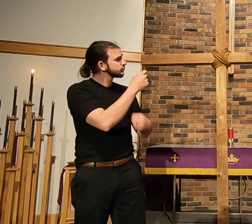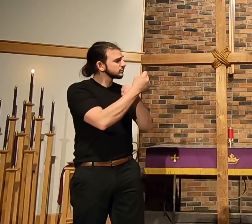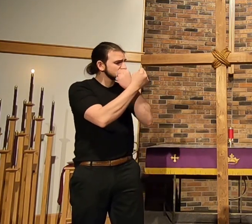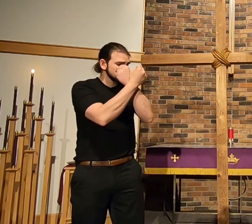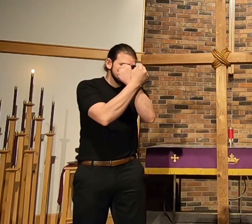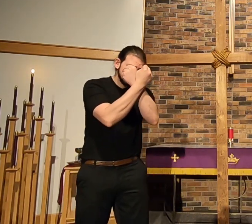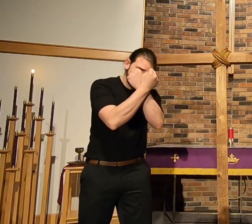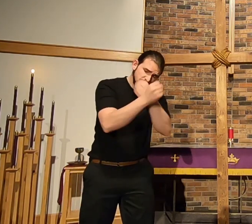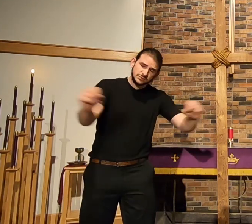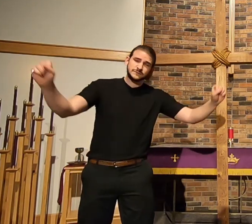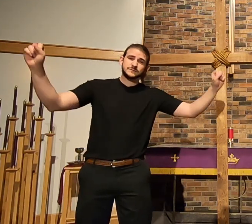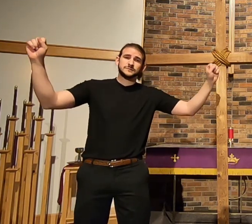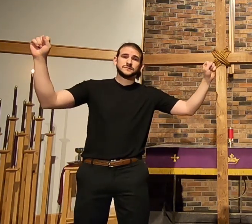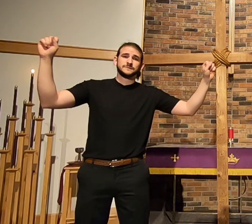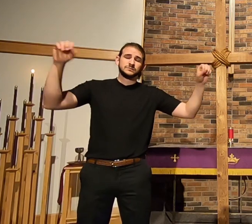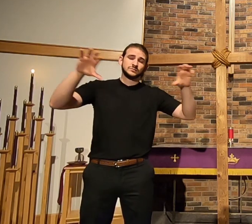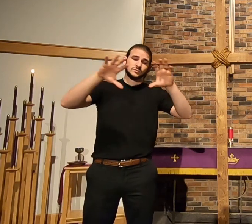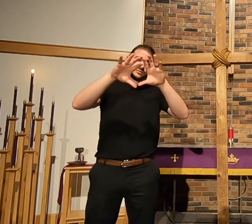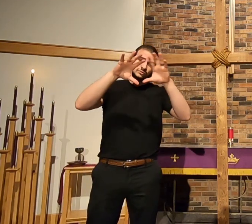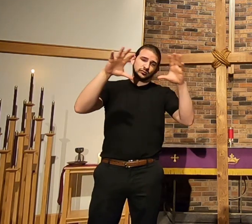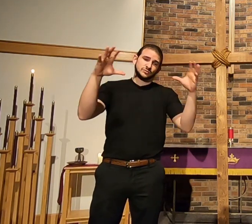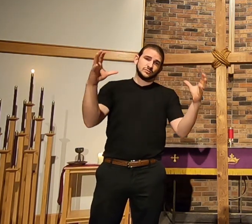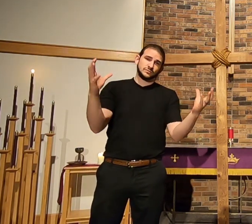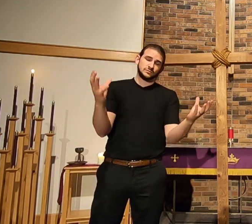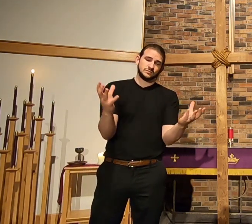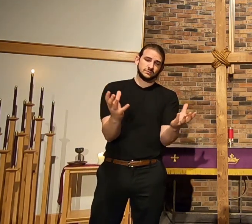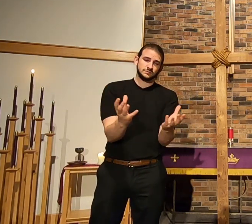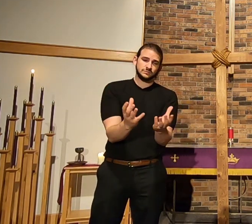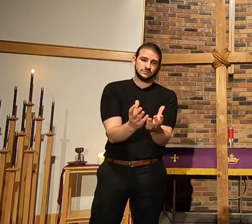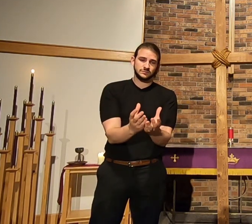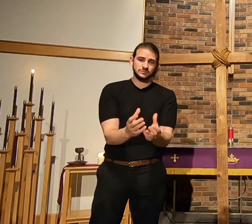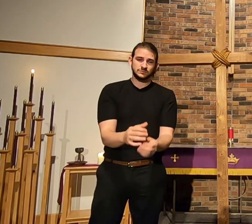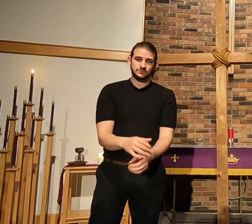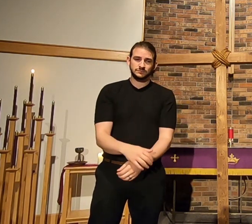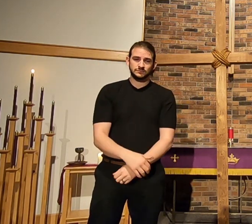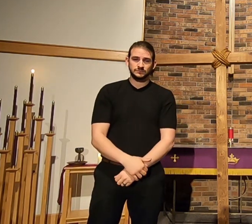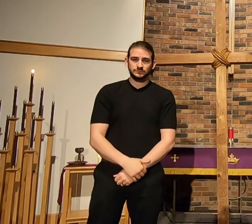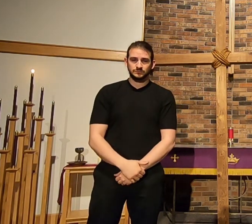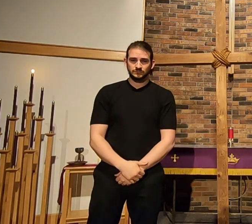you have redeemed the world.